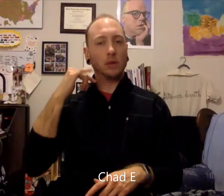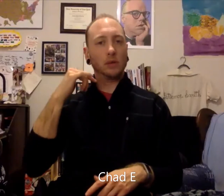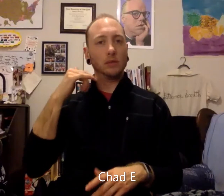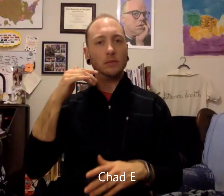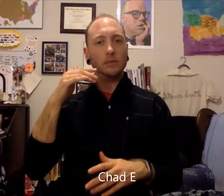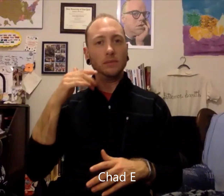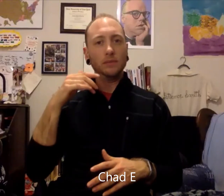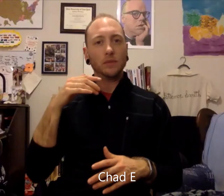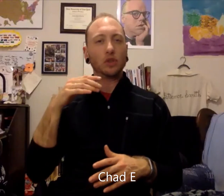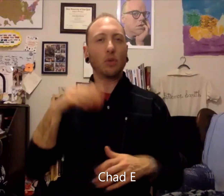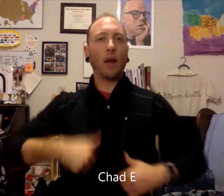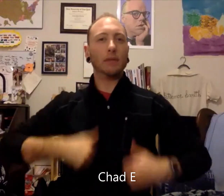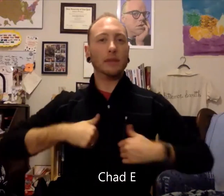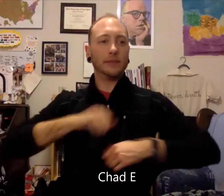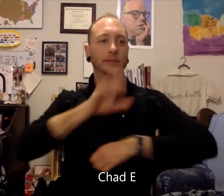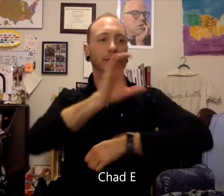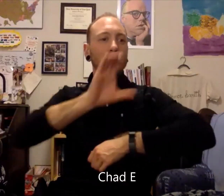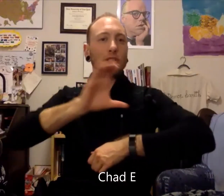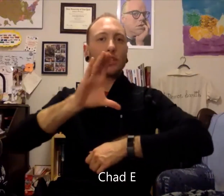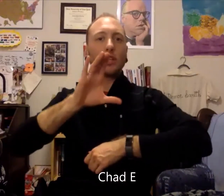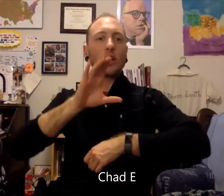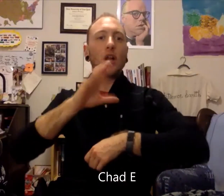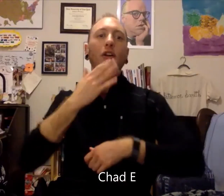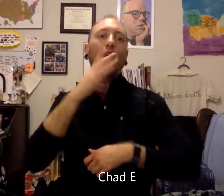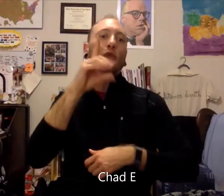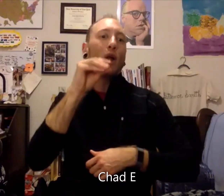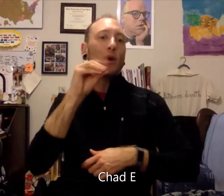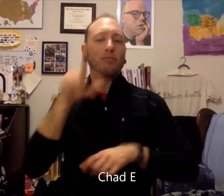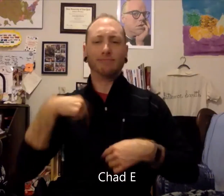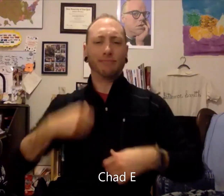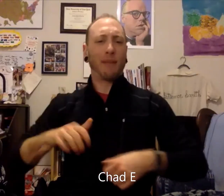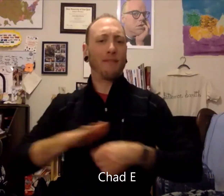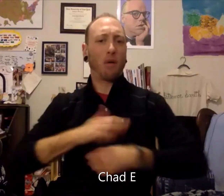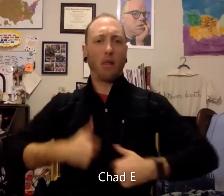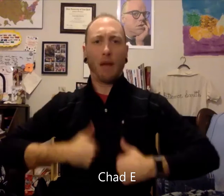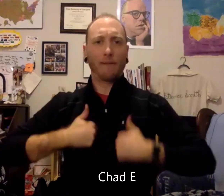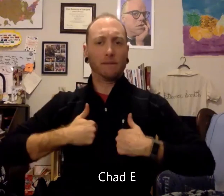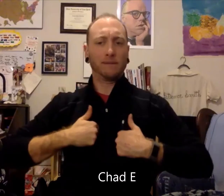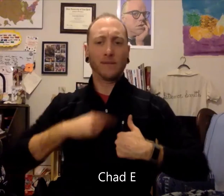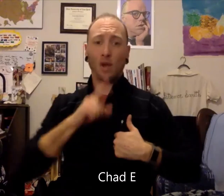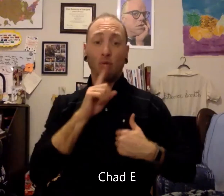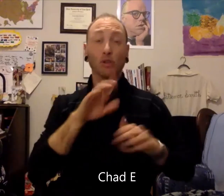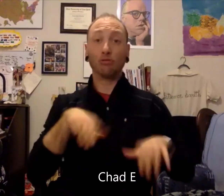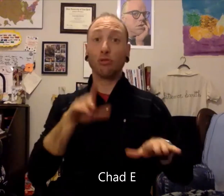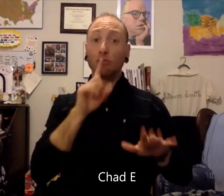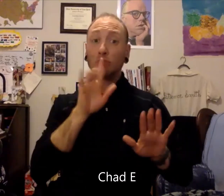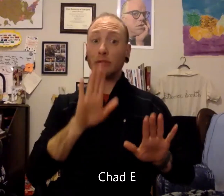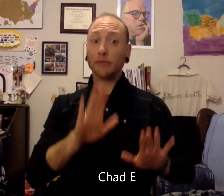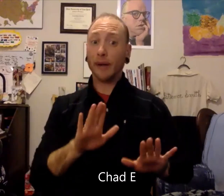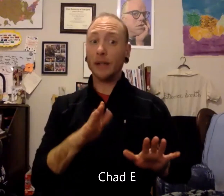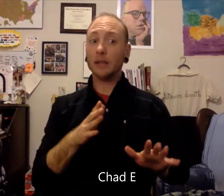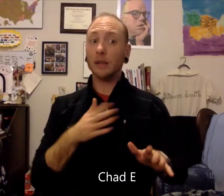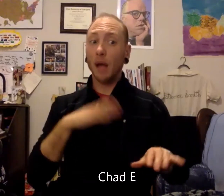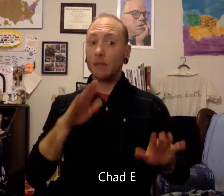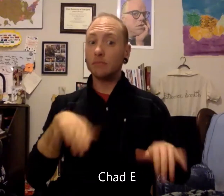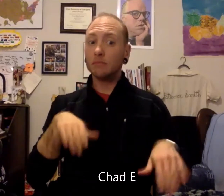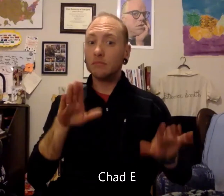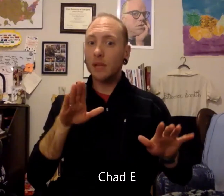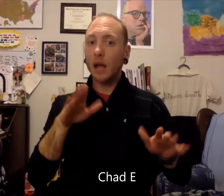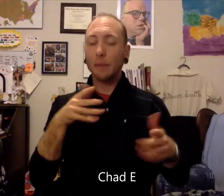Colorado my whole life, and I had just a great childhood. I had one of those childhoods that was as close to perfect as a kid